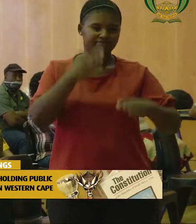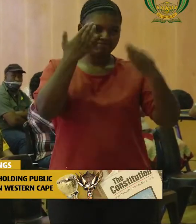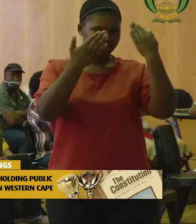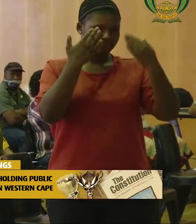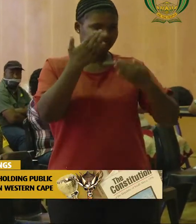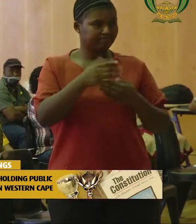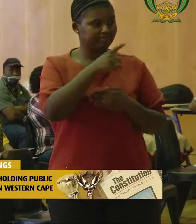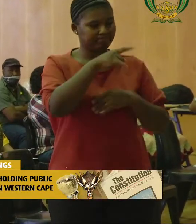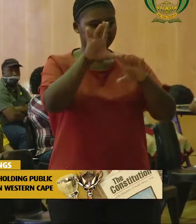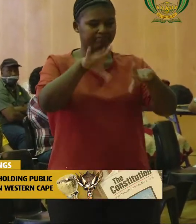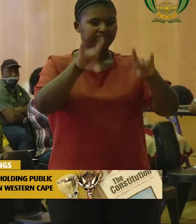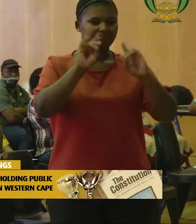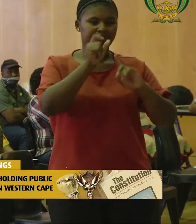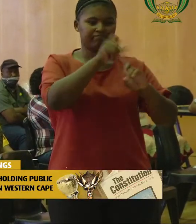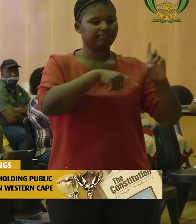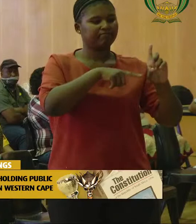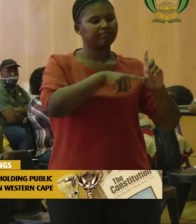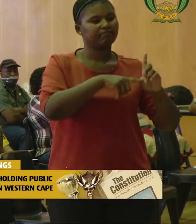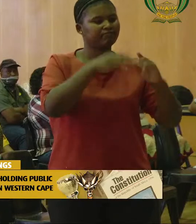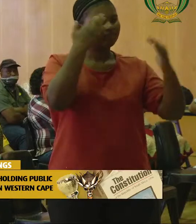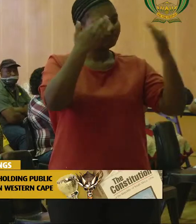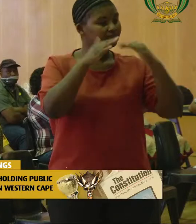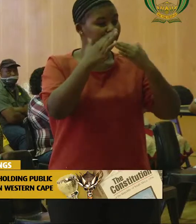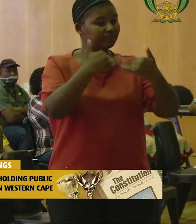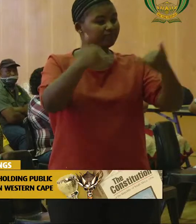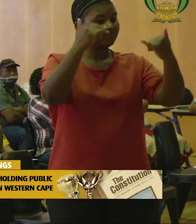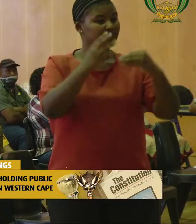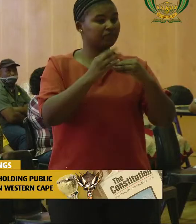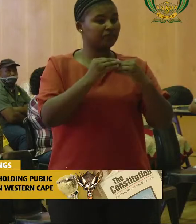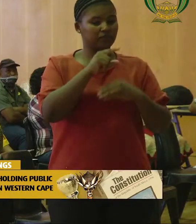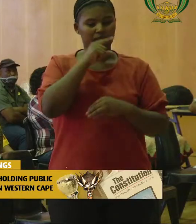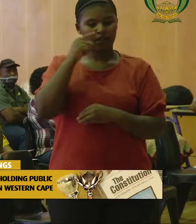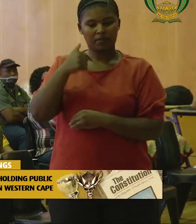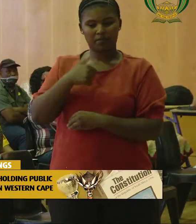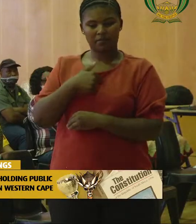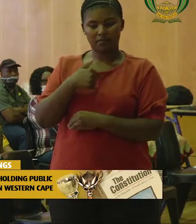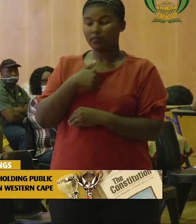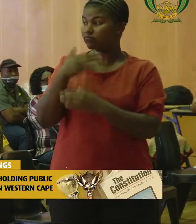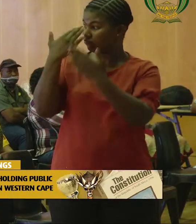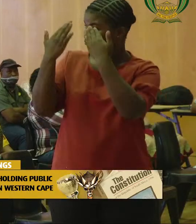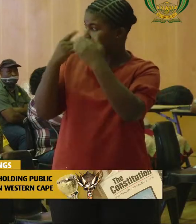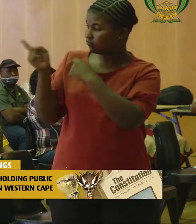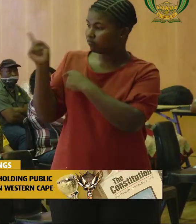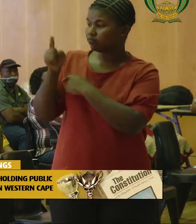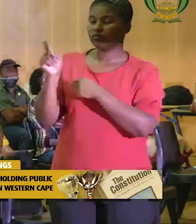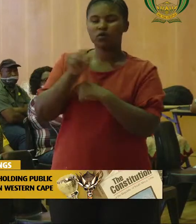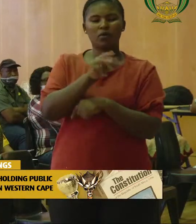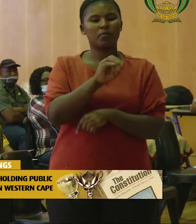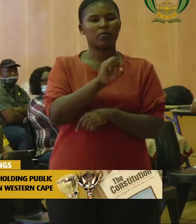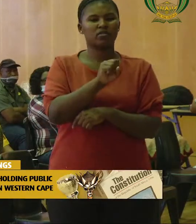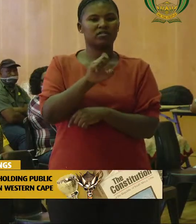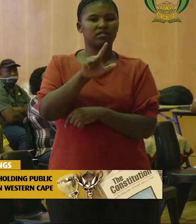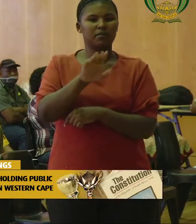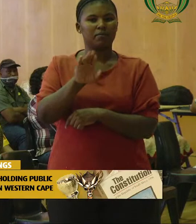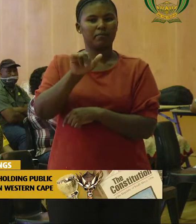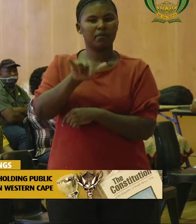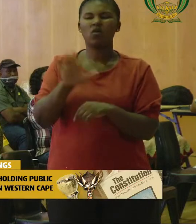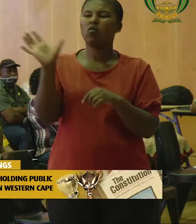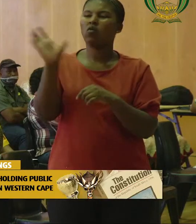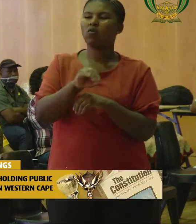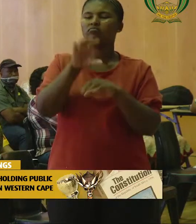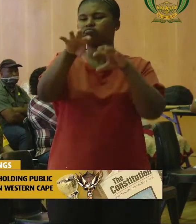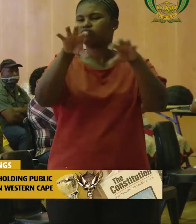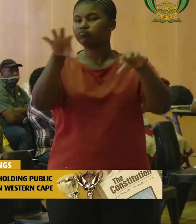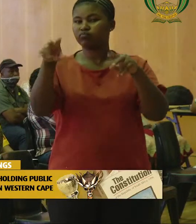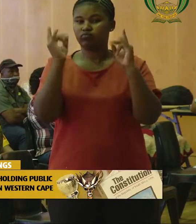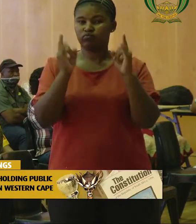Ndibulise ku-chairman, ndibulise members of parliament, ndibulise kubahlali bebonke base-Mosselbay and all other sections of